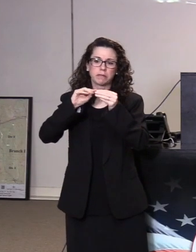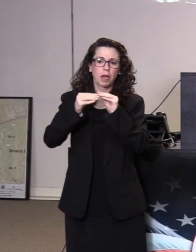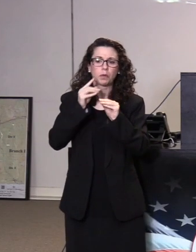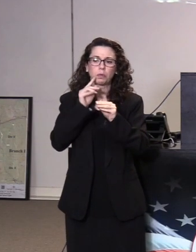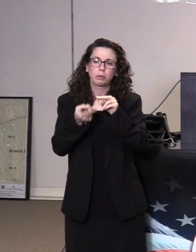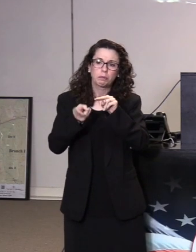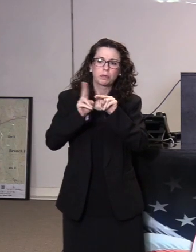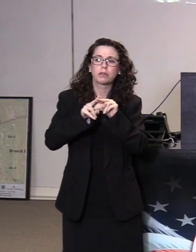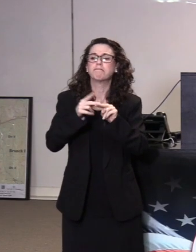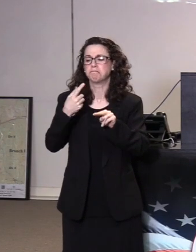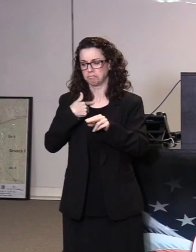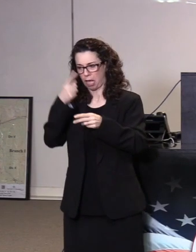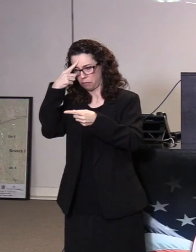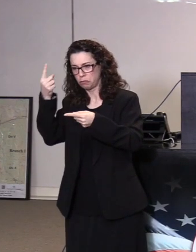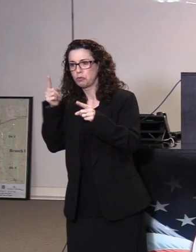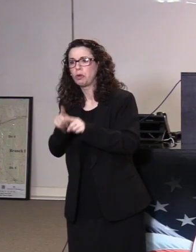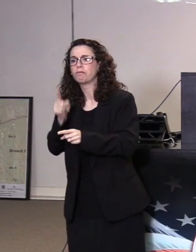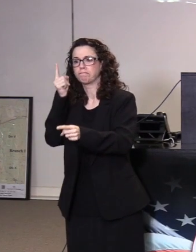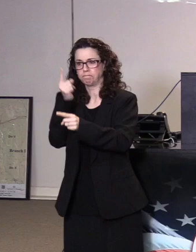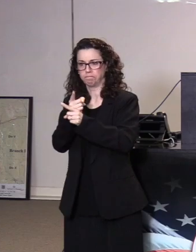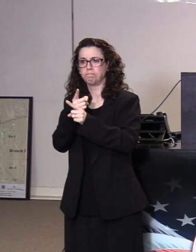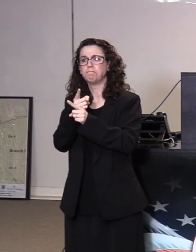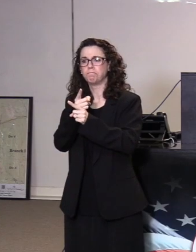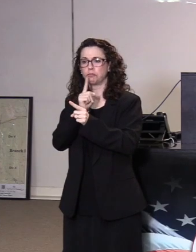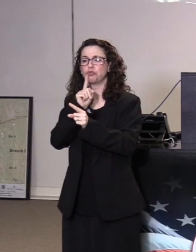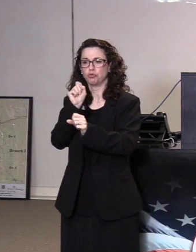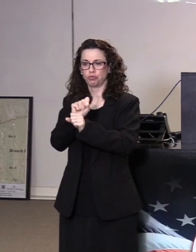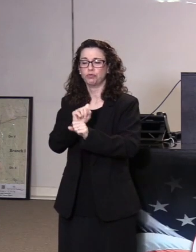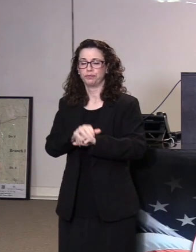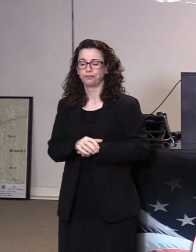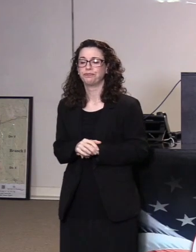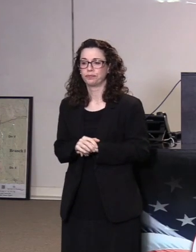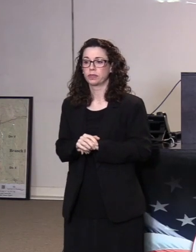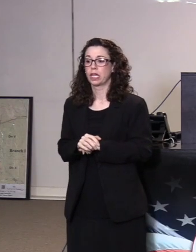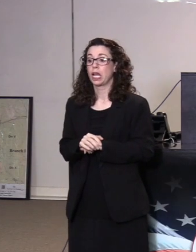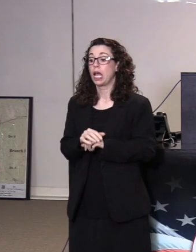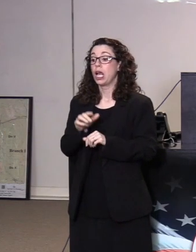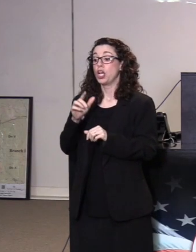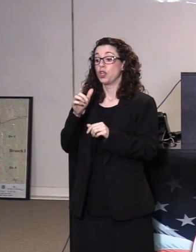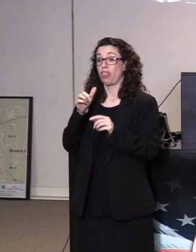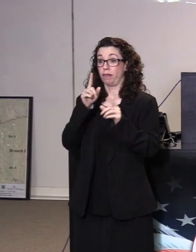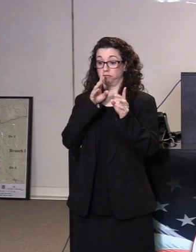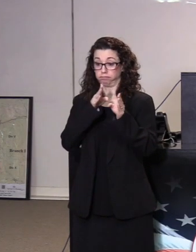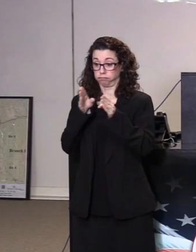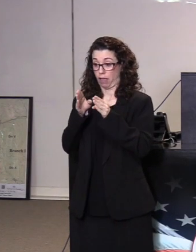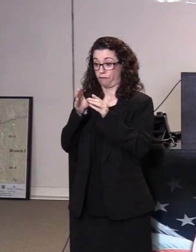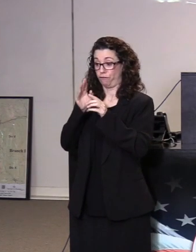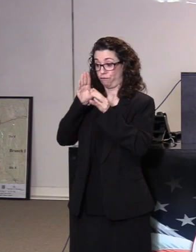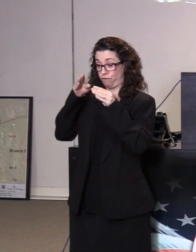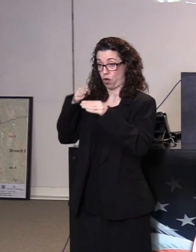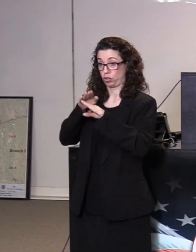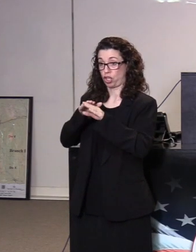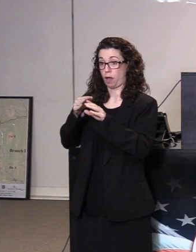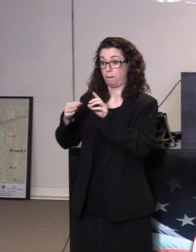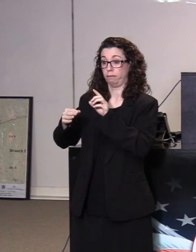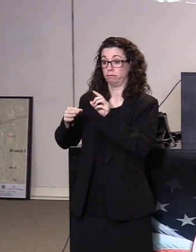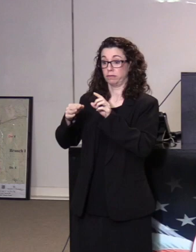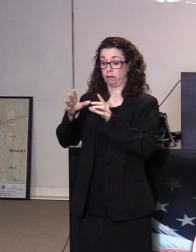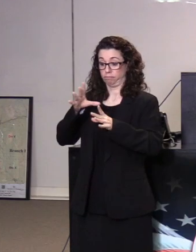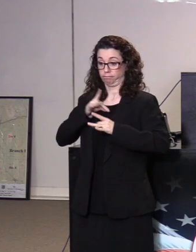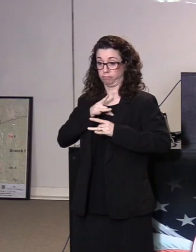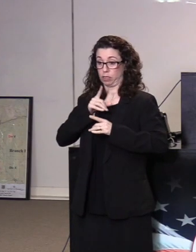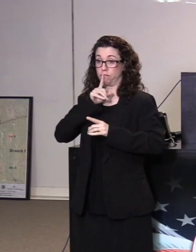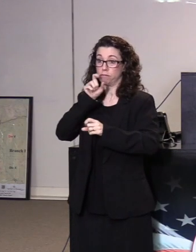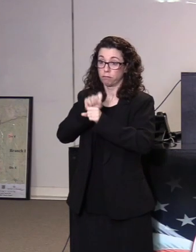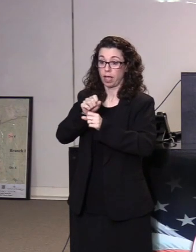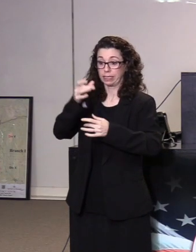with you, you're 100% right. So we focused then on the number of positive tests versus people tested.